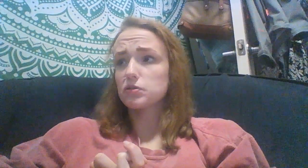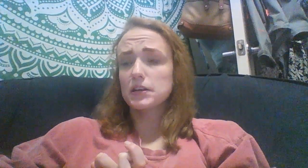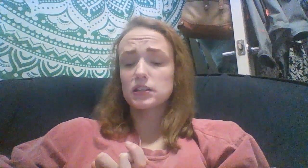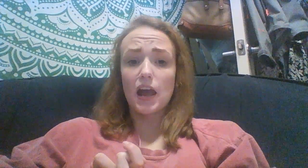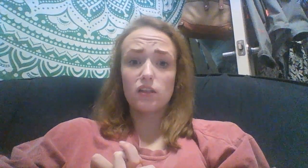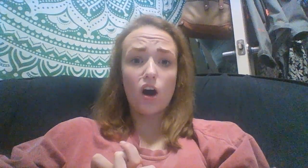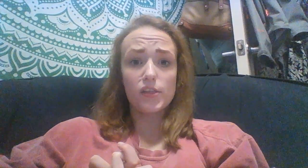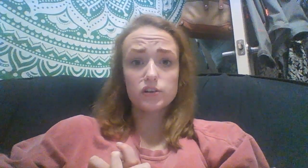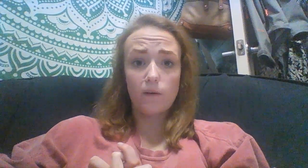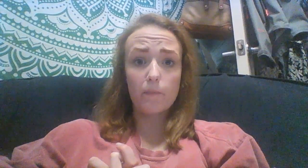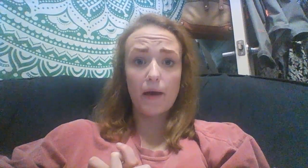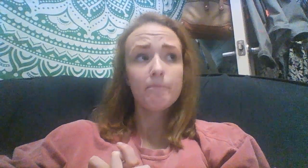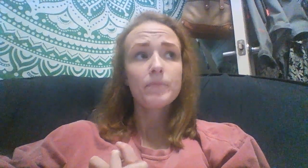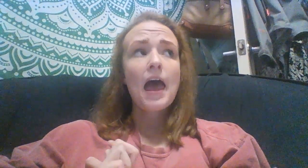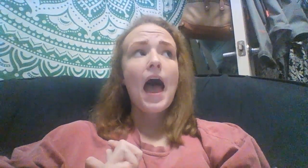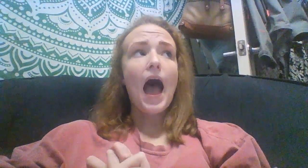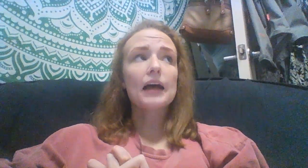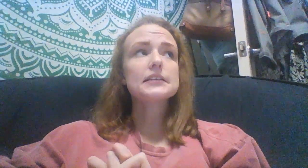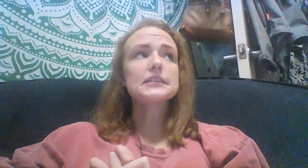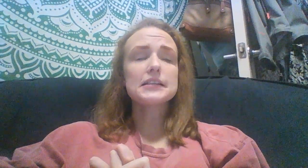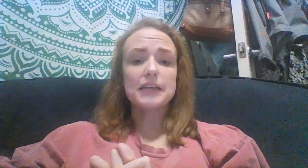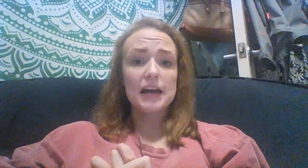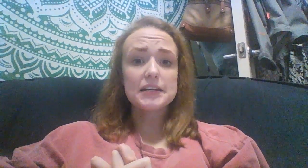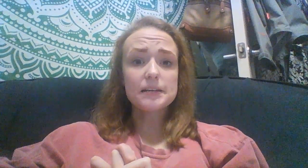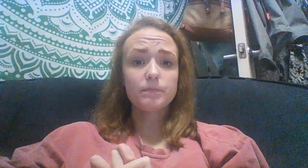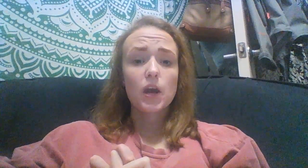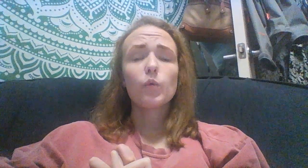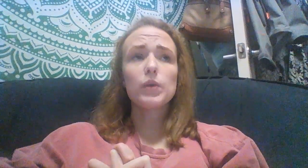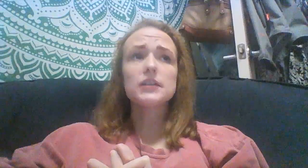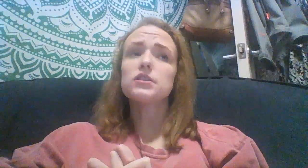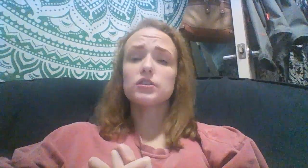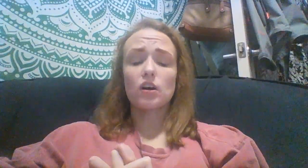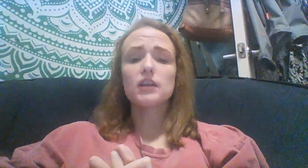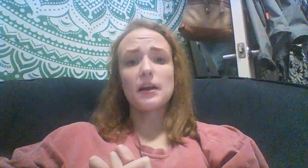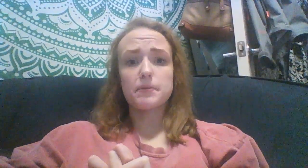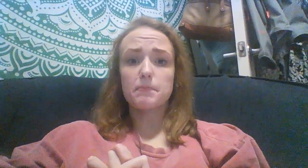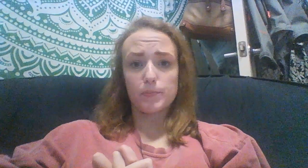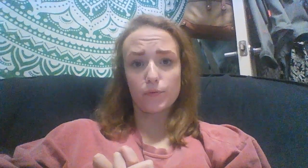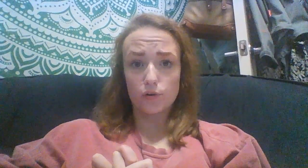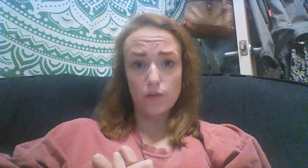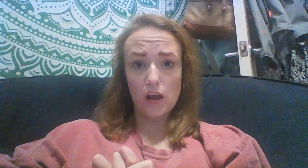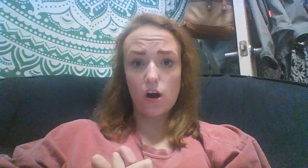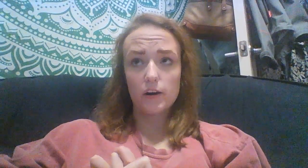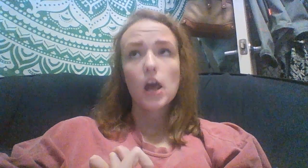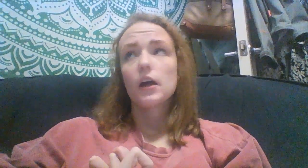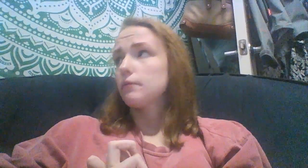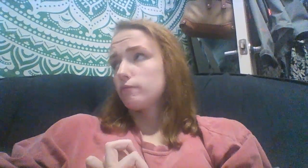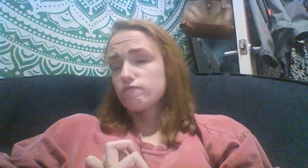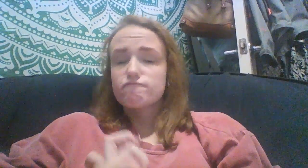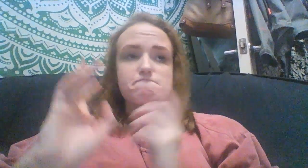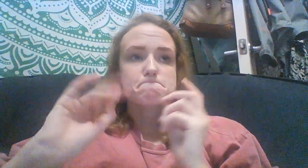makes others feel bad. As a society, we need to start accepting people for who they are.